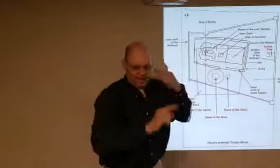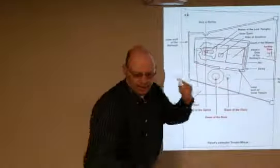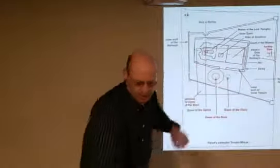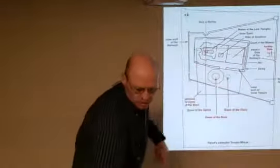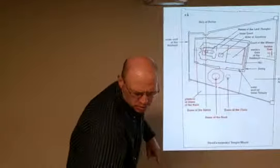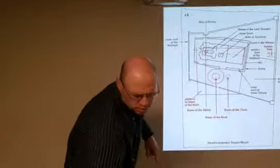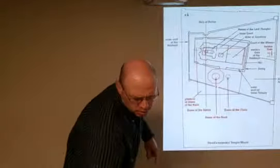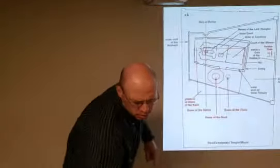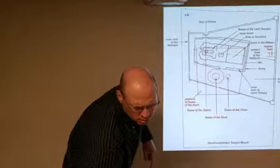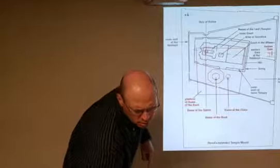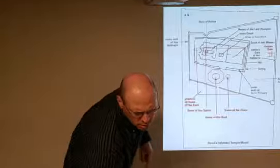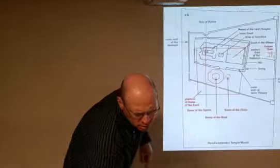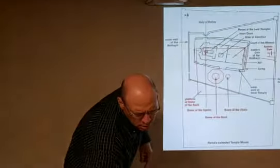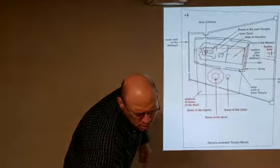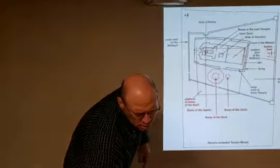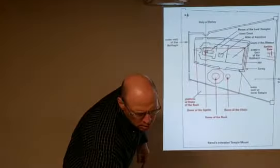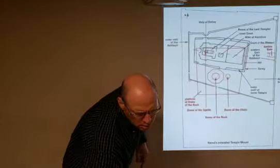Let's go back. I want to show you something.